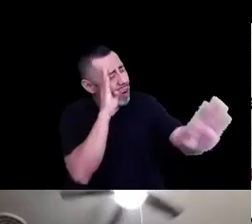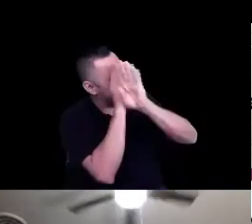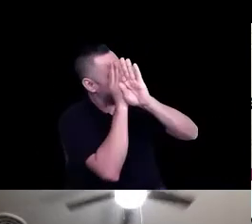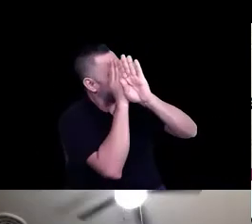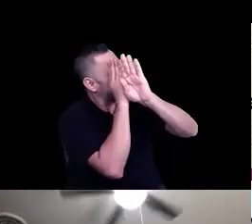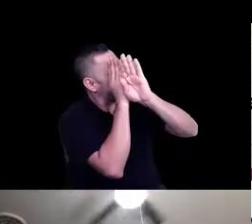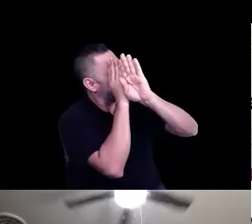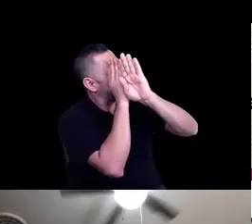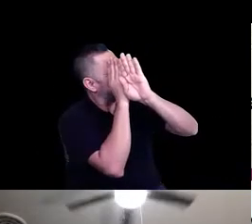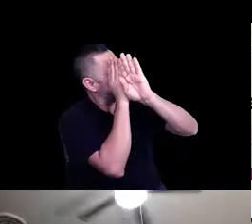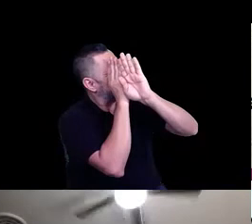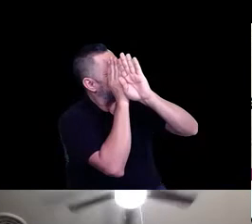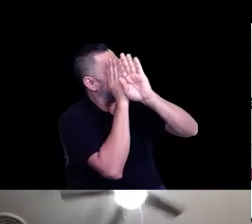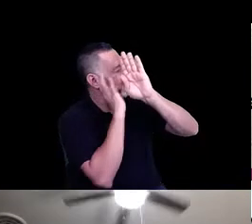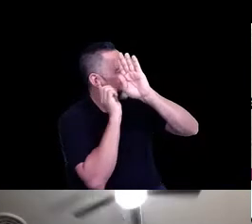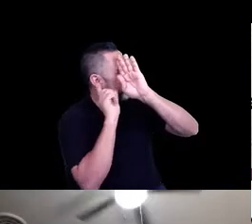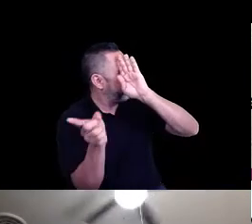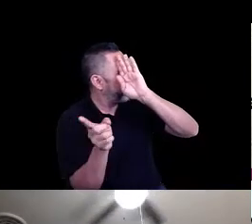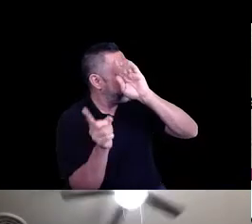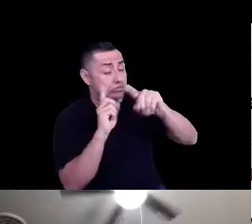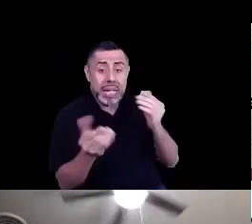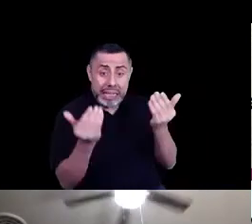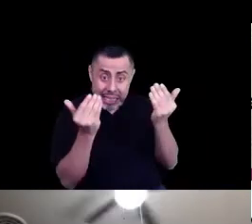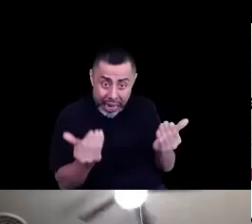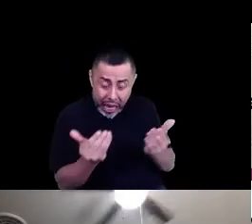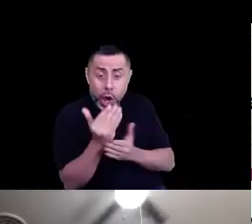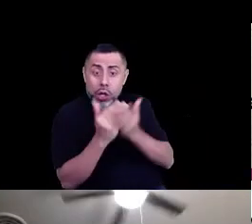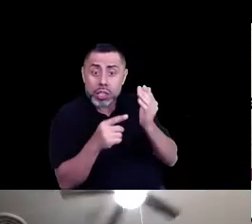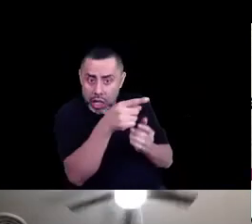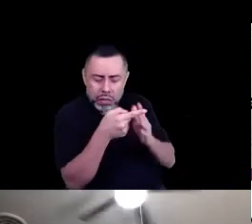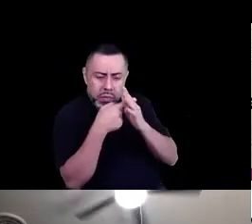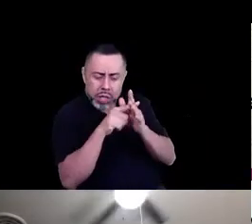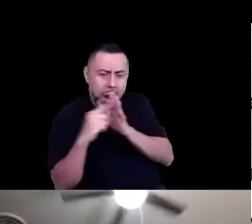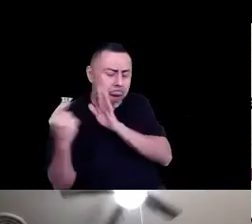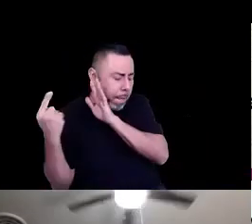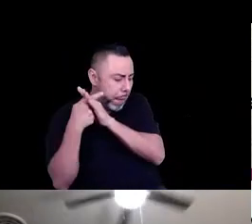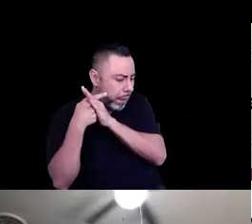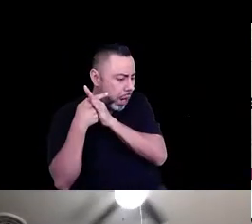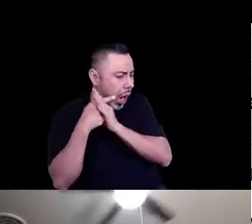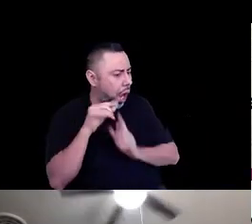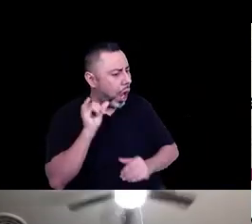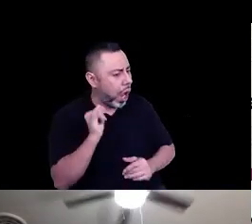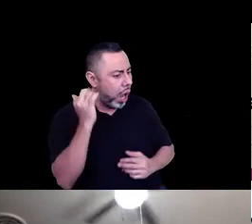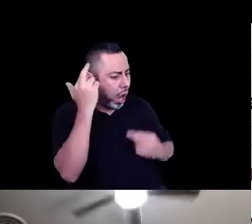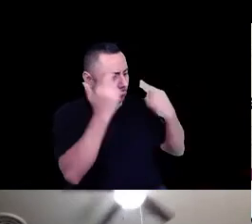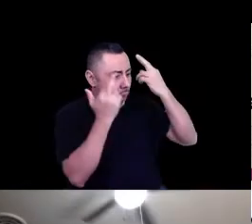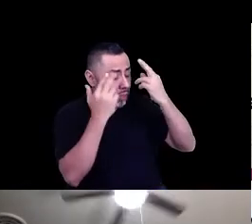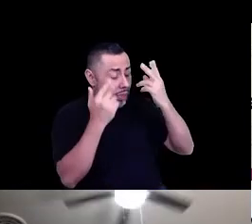Now, some are beginning to realize, I hope it's not too late, that